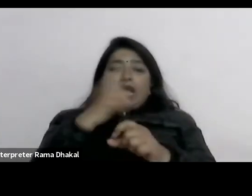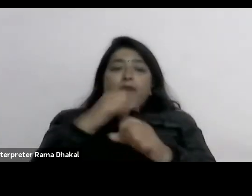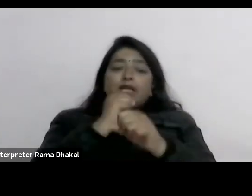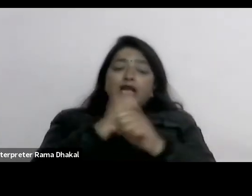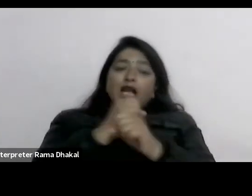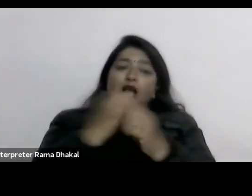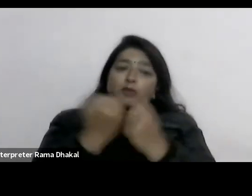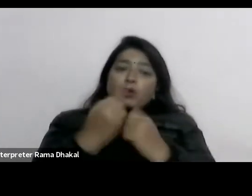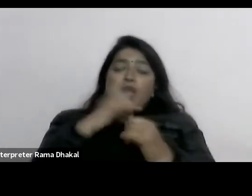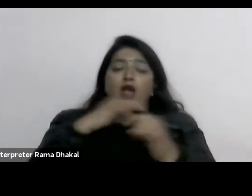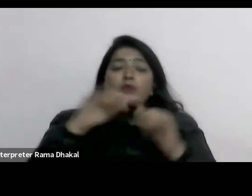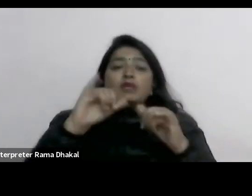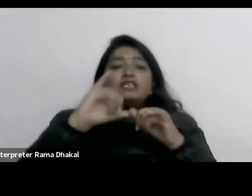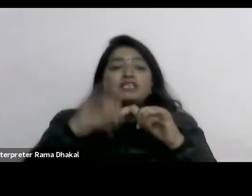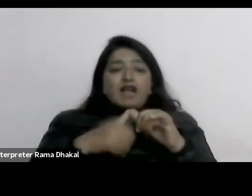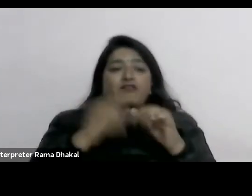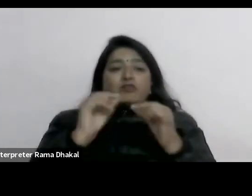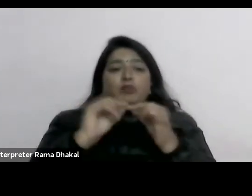to draft the GR.